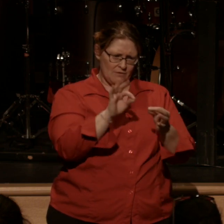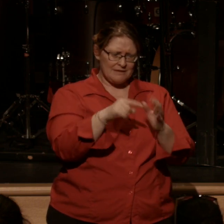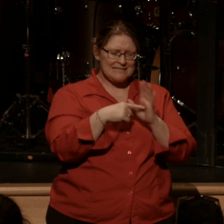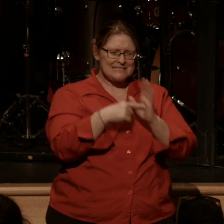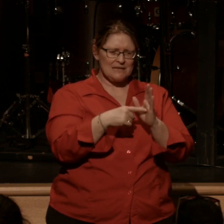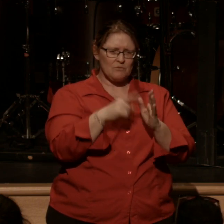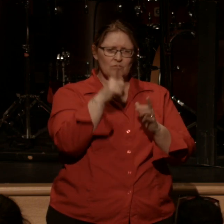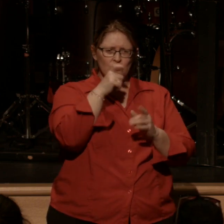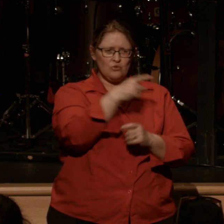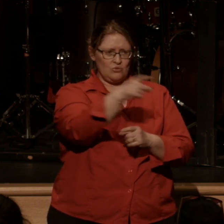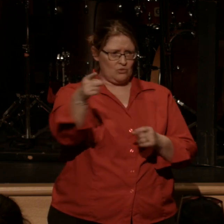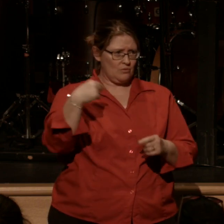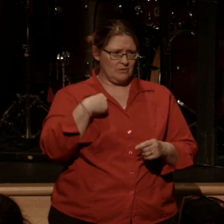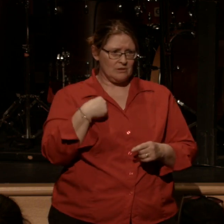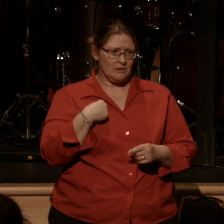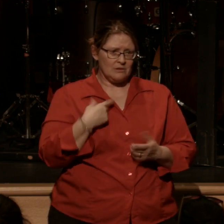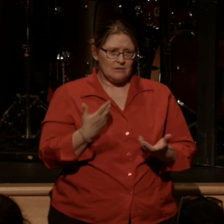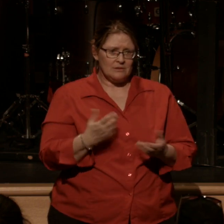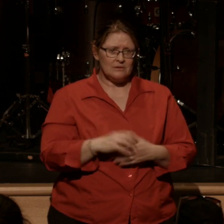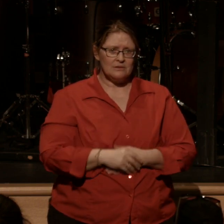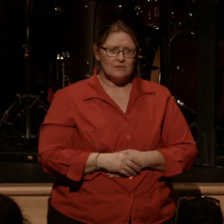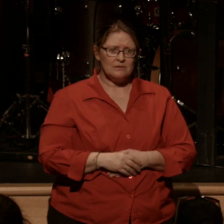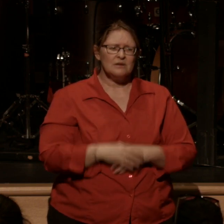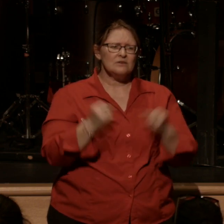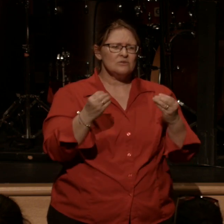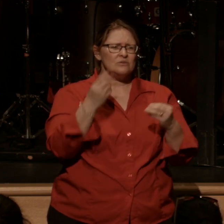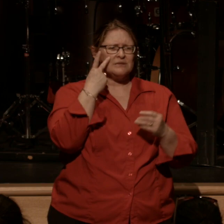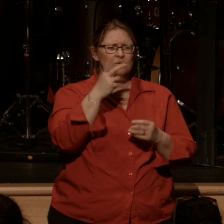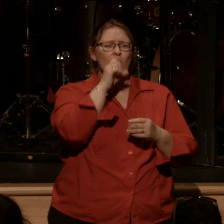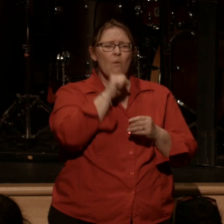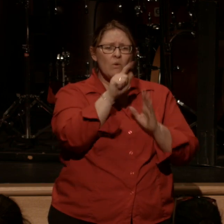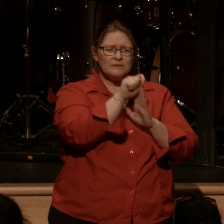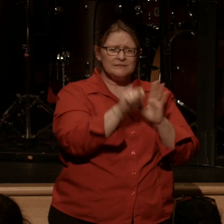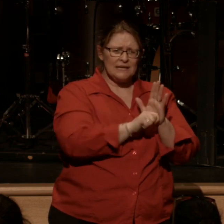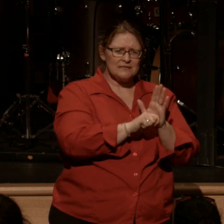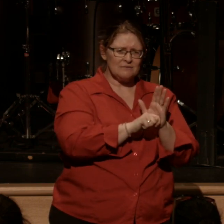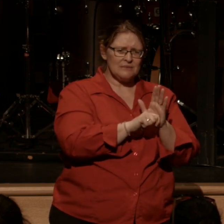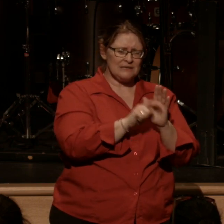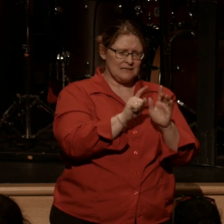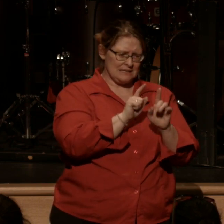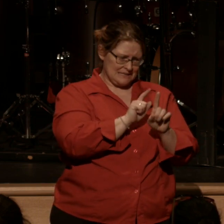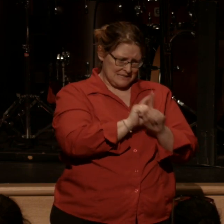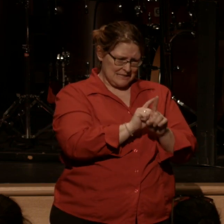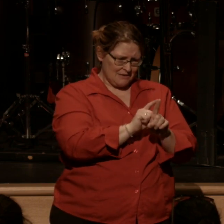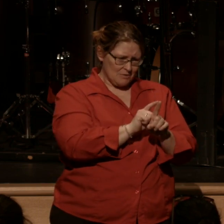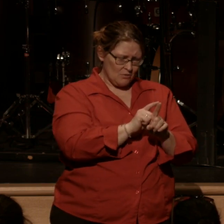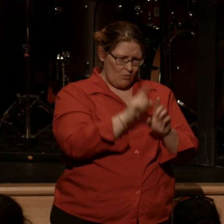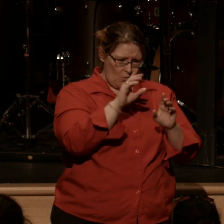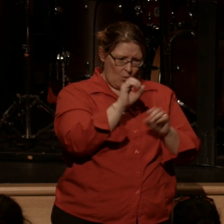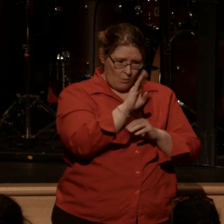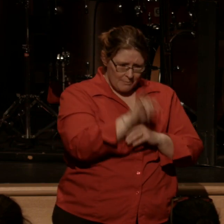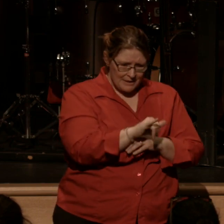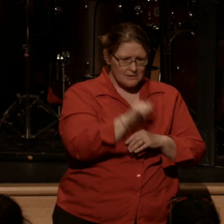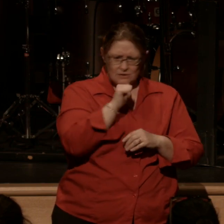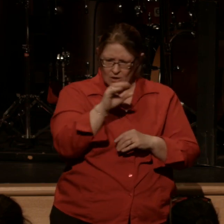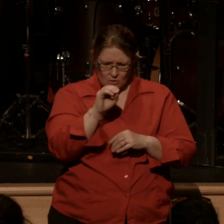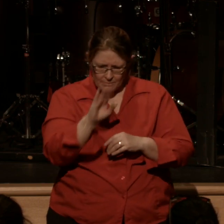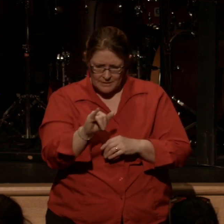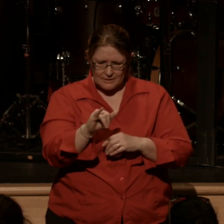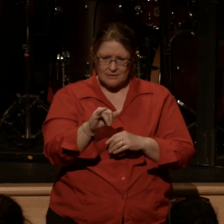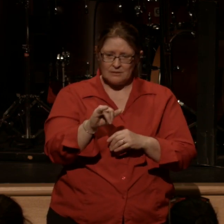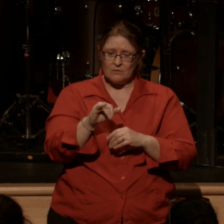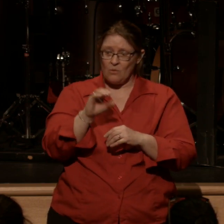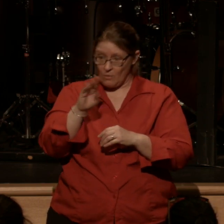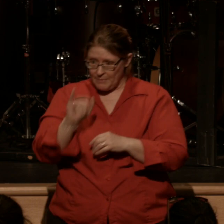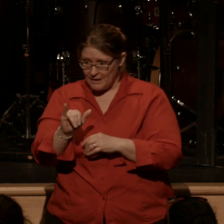you and I are. And so we see in the Old Testament this cycle of obedience, disobedience, obedience,